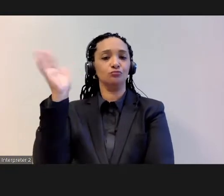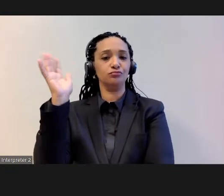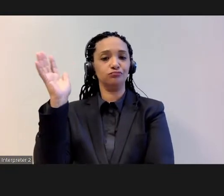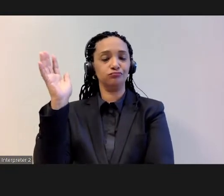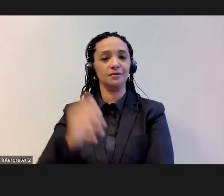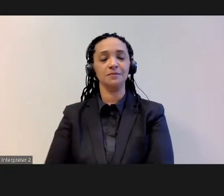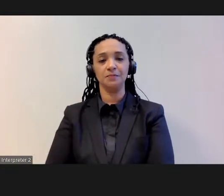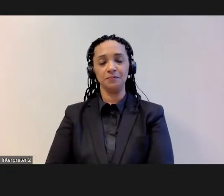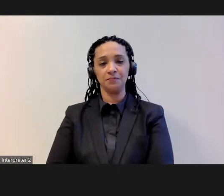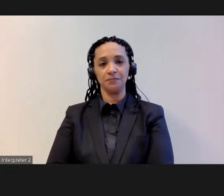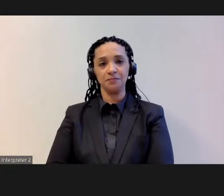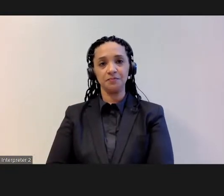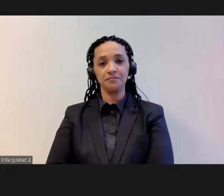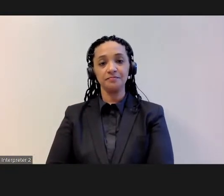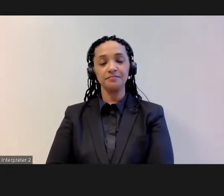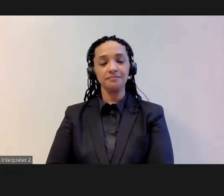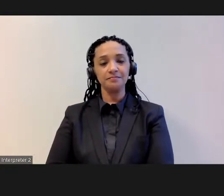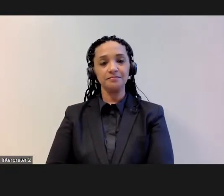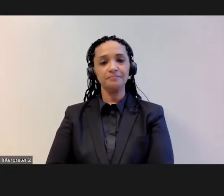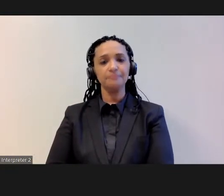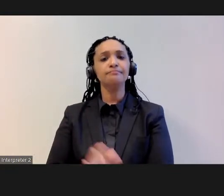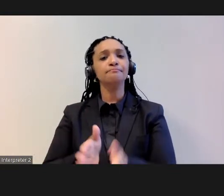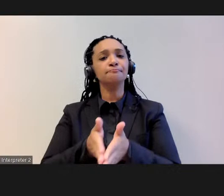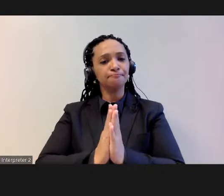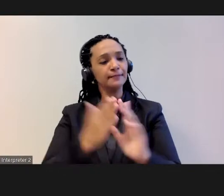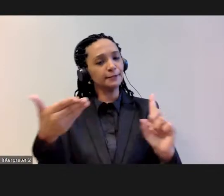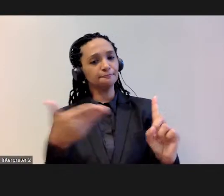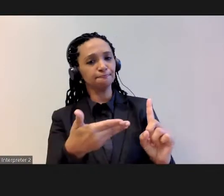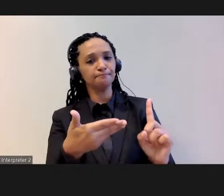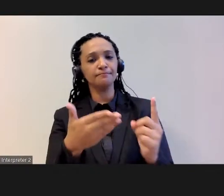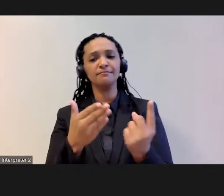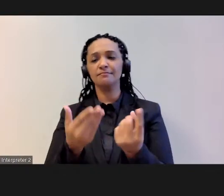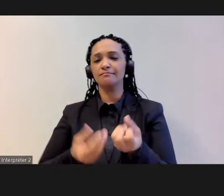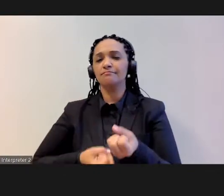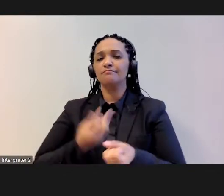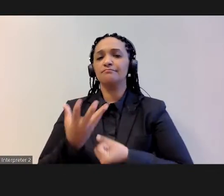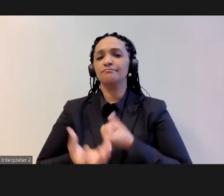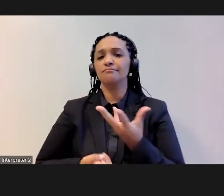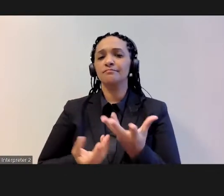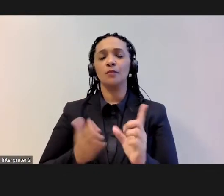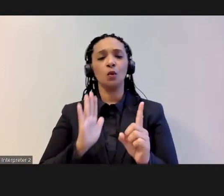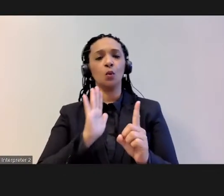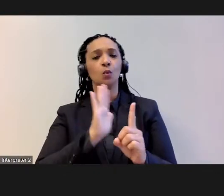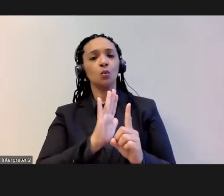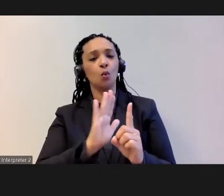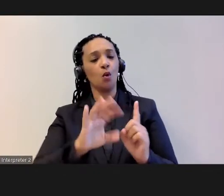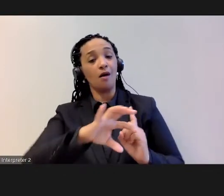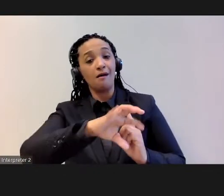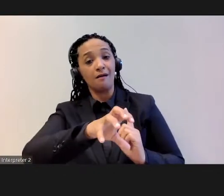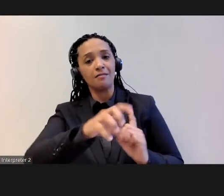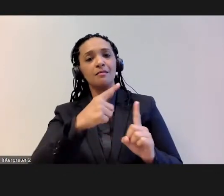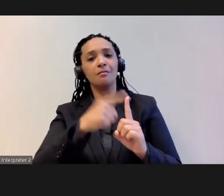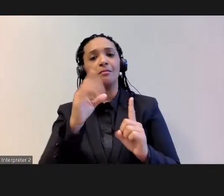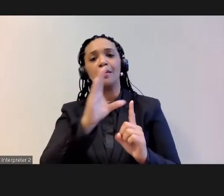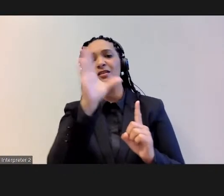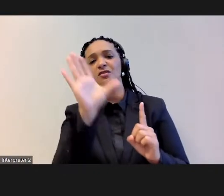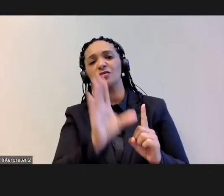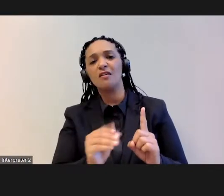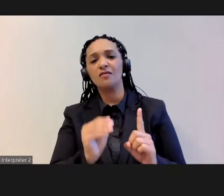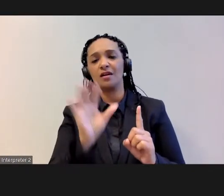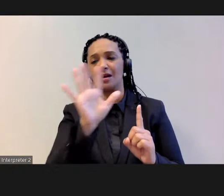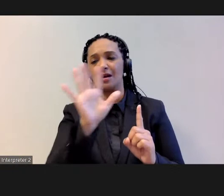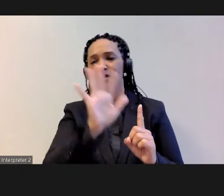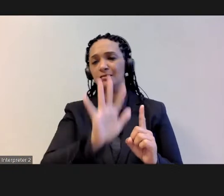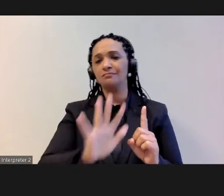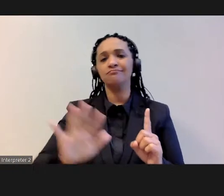in Africa. So Lydia, can you respond and give us your country and regional experiences when it comes to